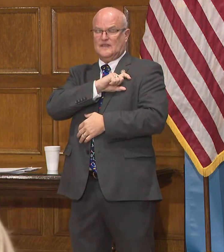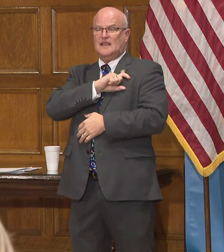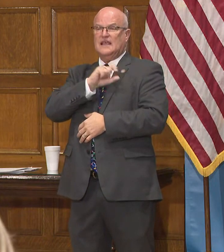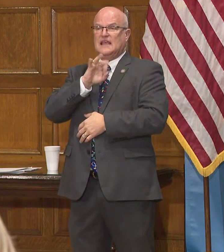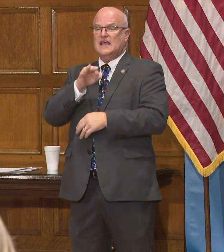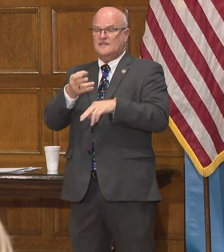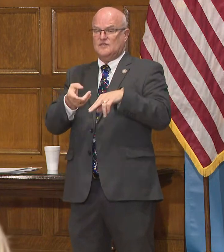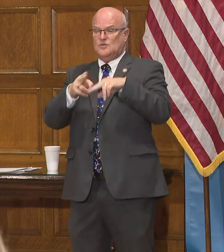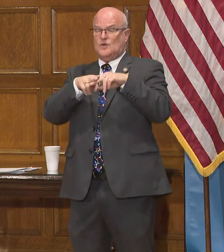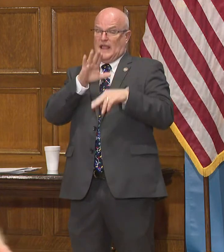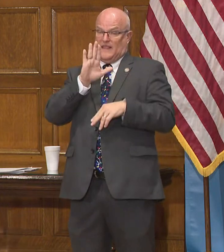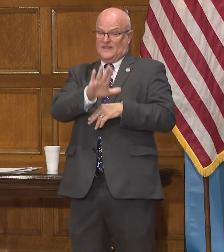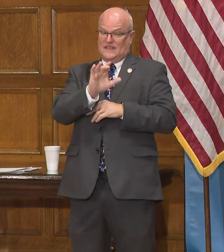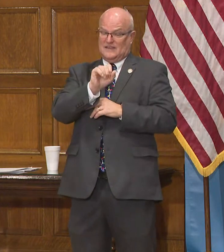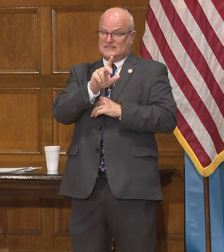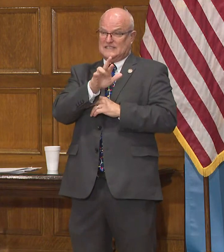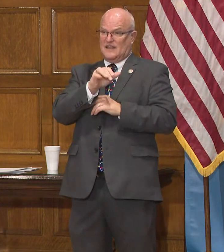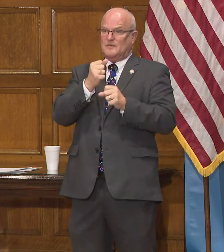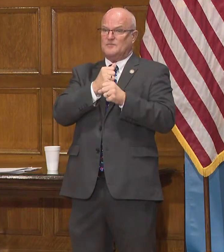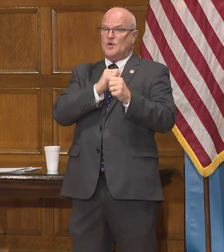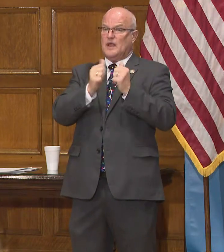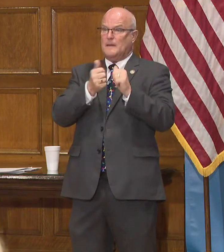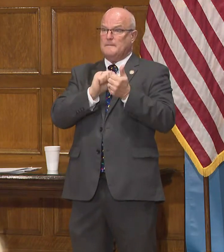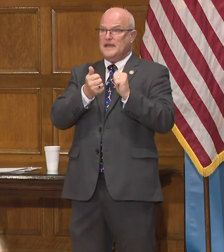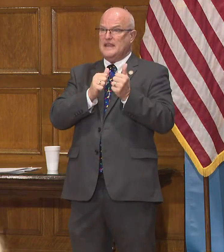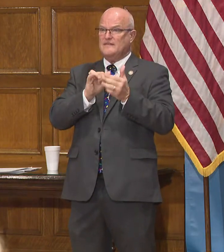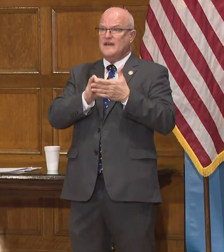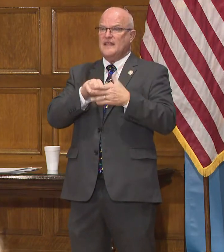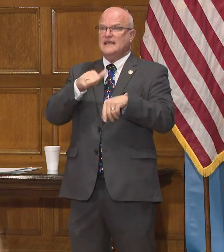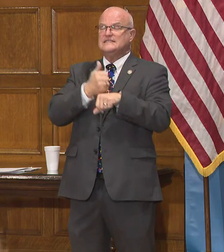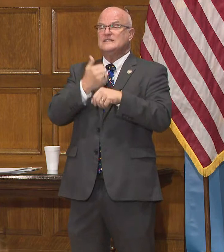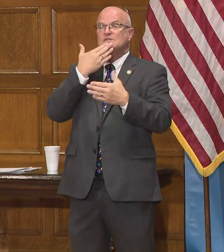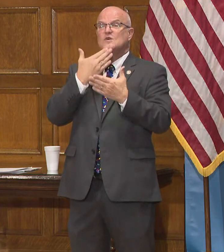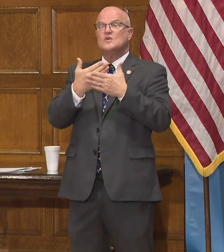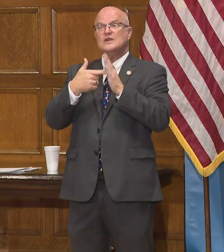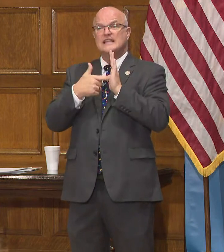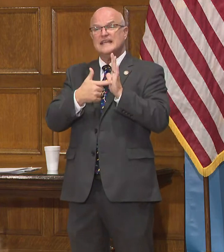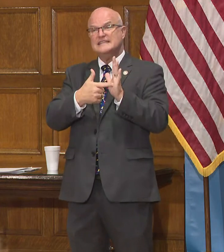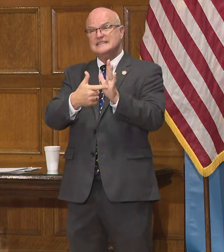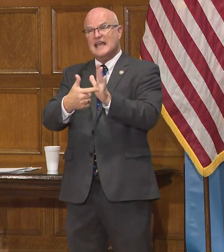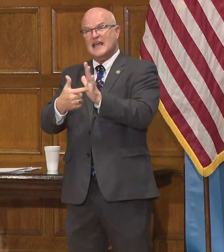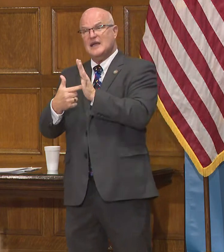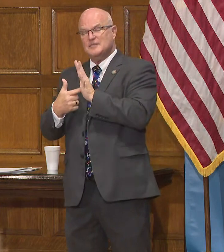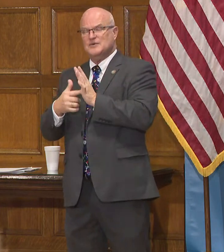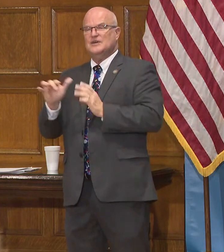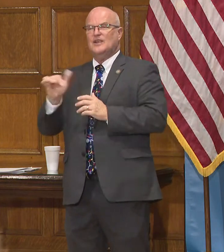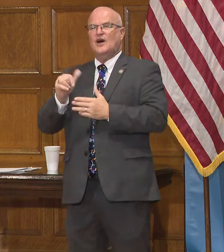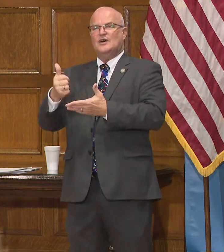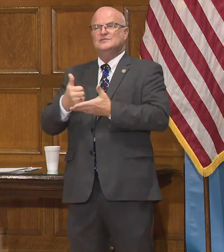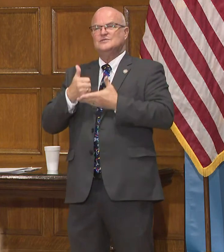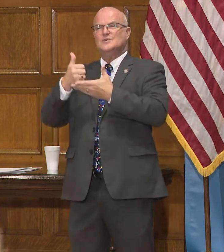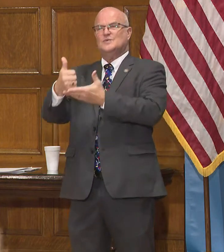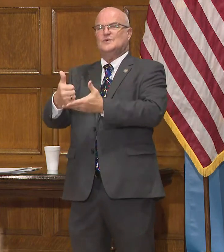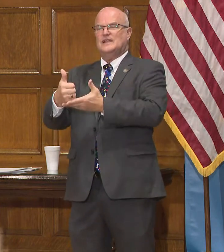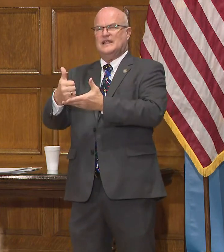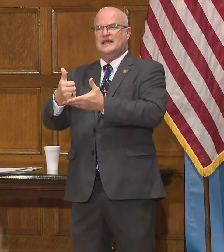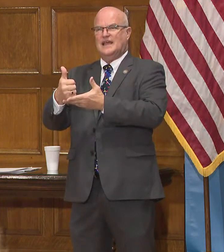you raise their salaries, make it more competitive, that sets a good example, and it also will help,